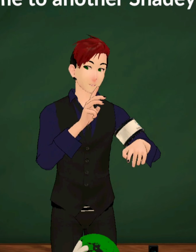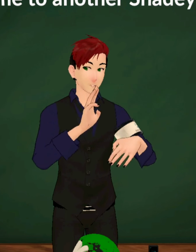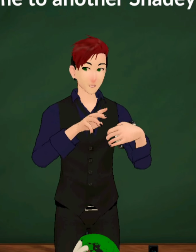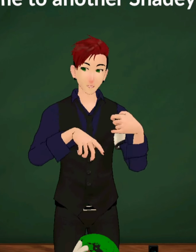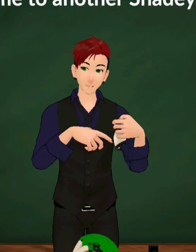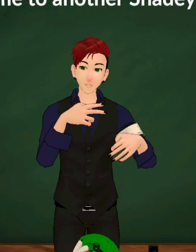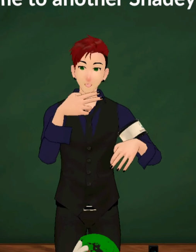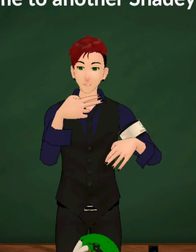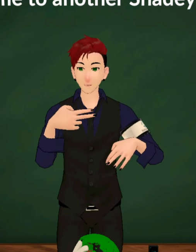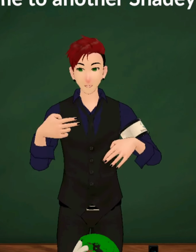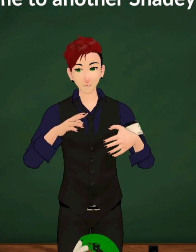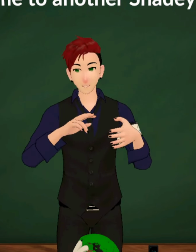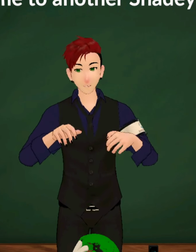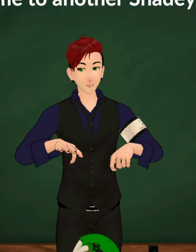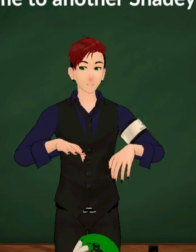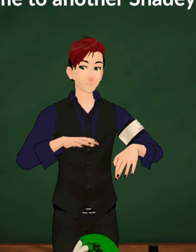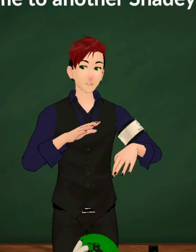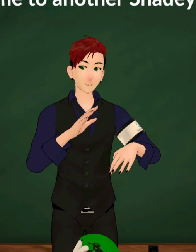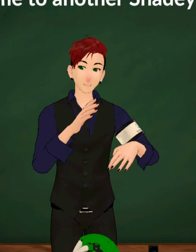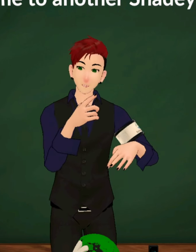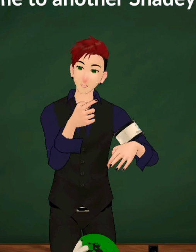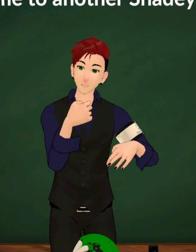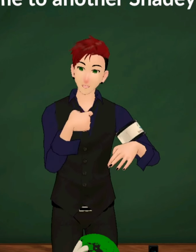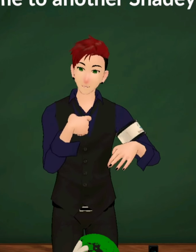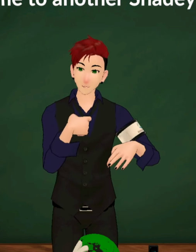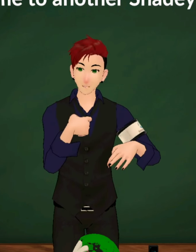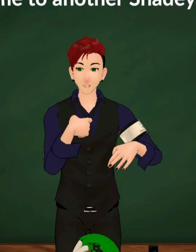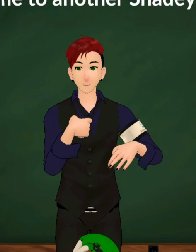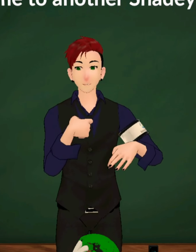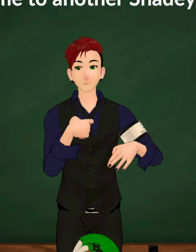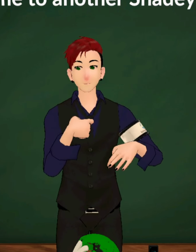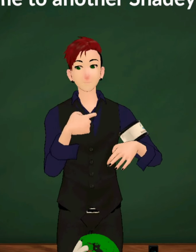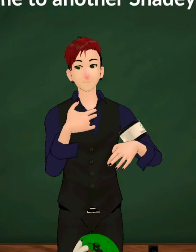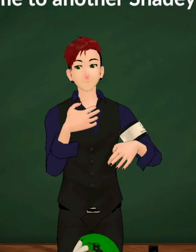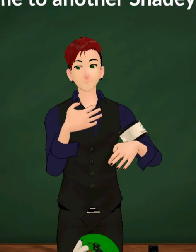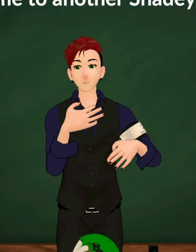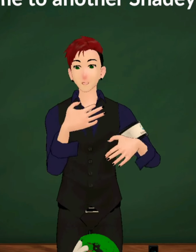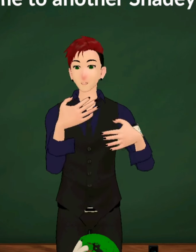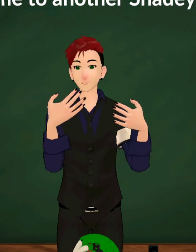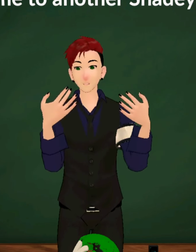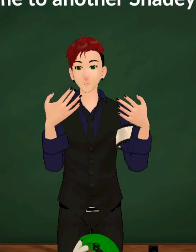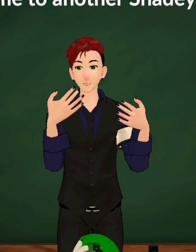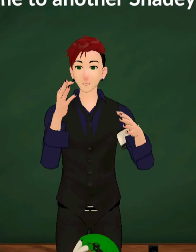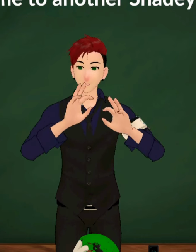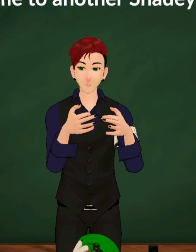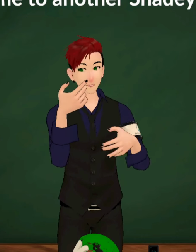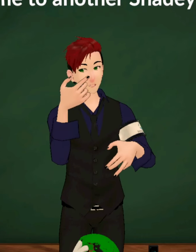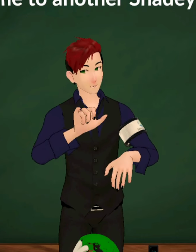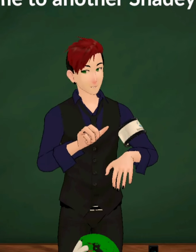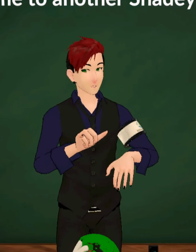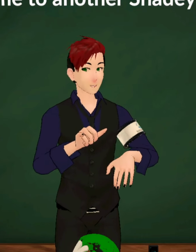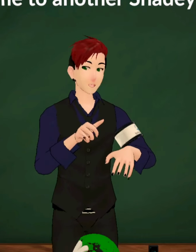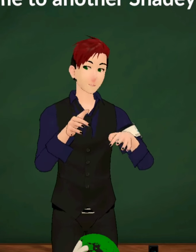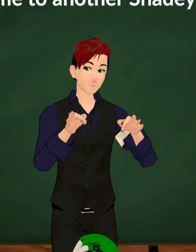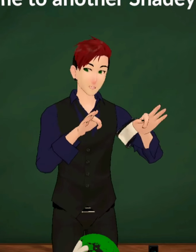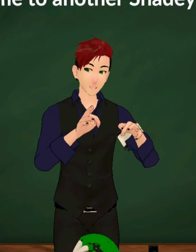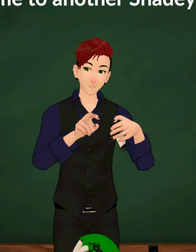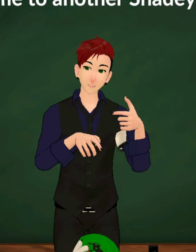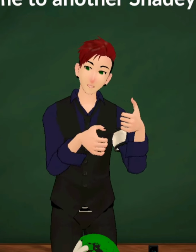and talking about helping hands and all that kind of stuff. And one of the questions they asked was, what do classes look like? And I explained about